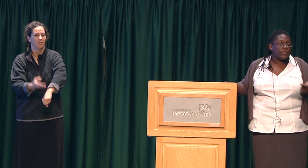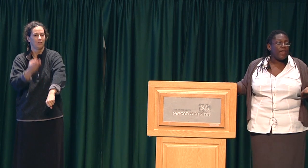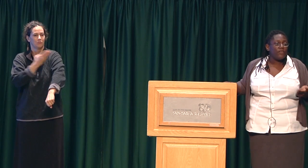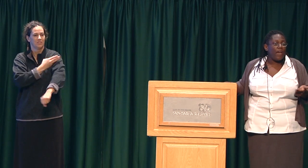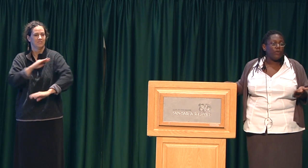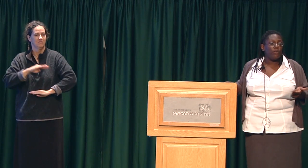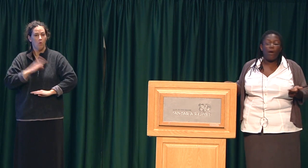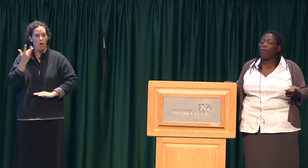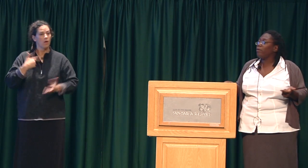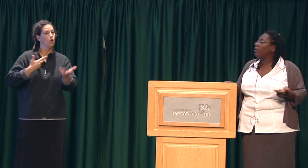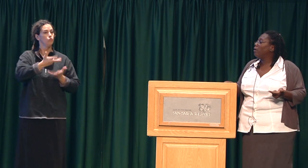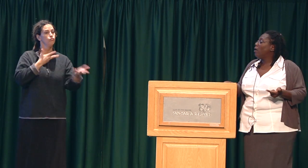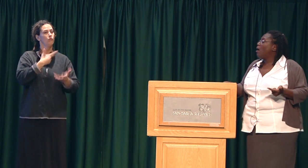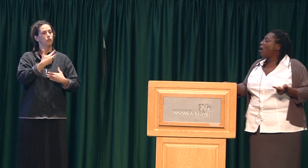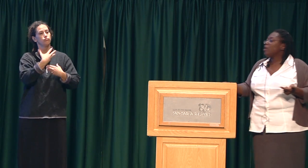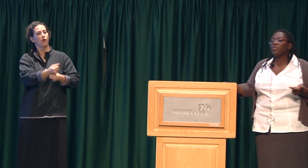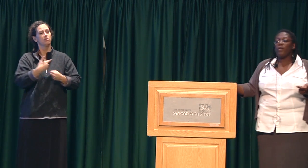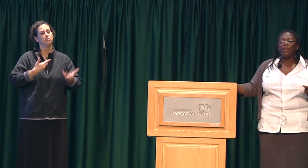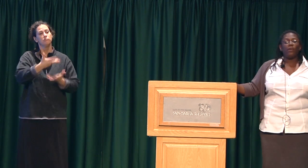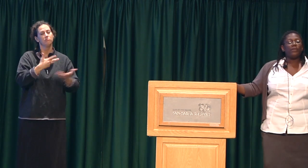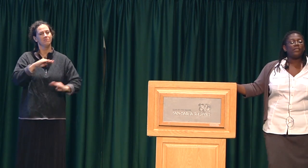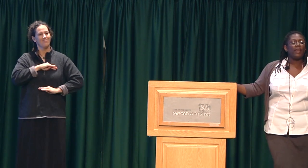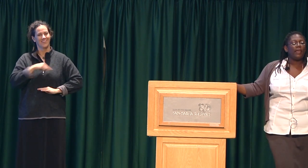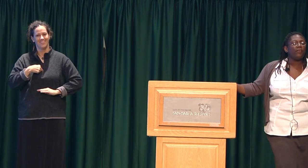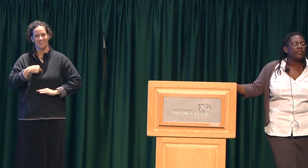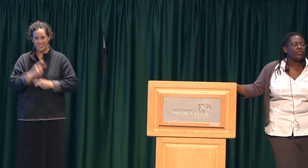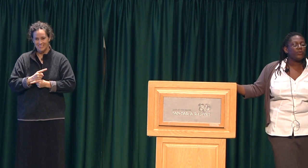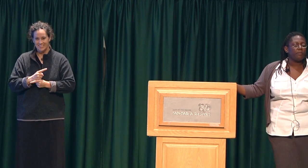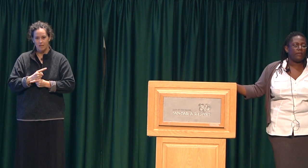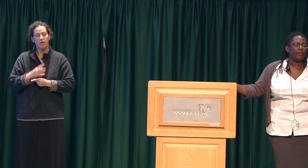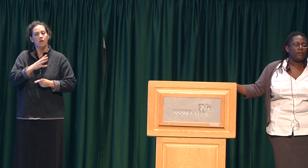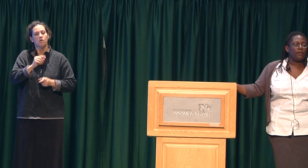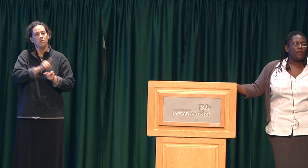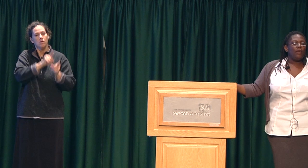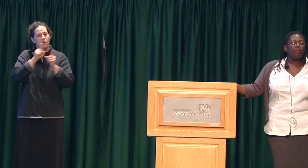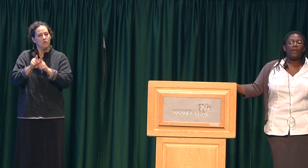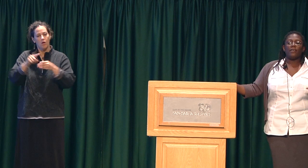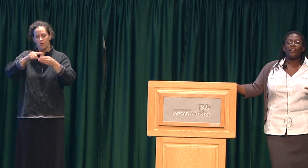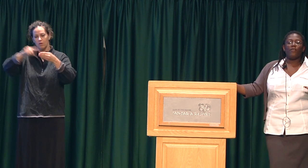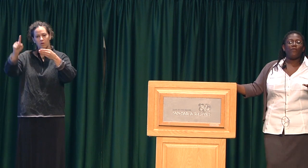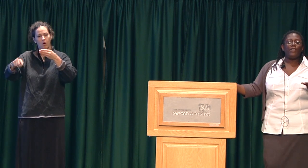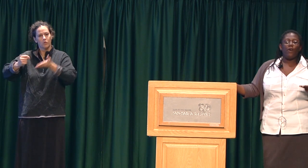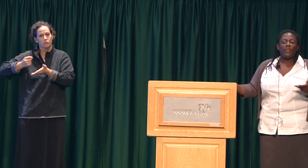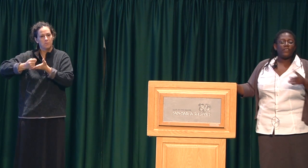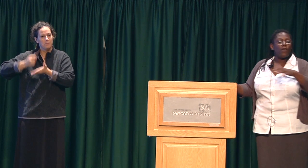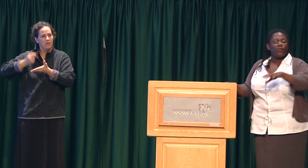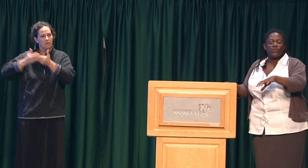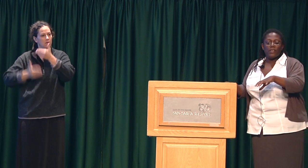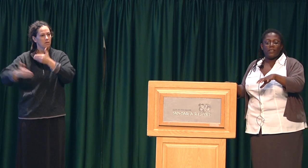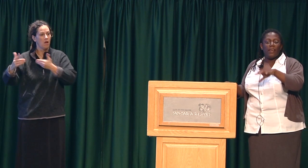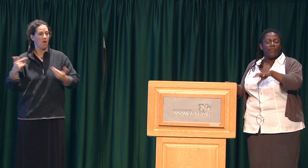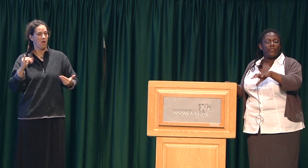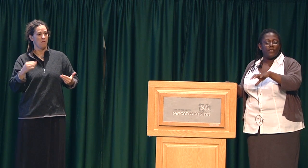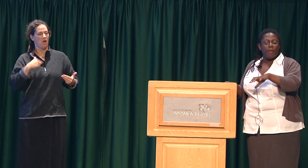you're satisfied when you go. Also, it increases adherence to treatment, because if we know that this